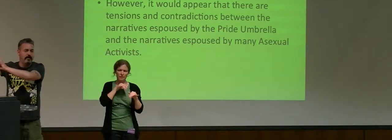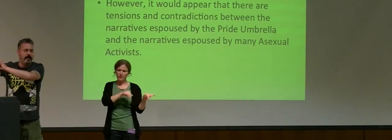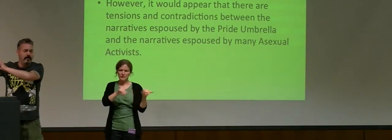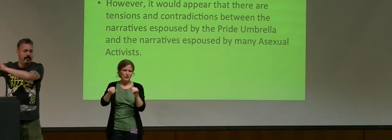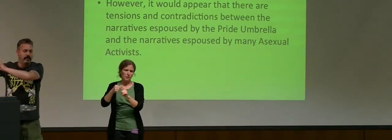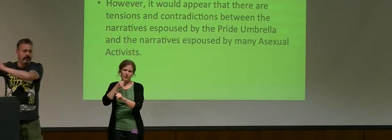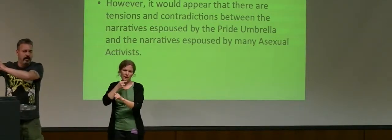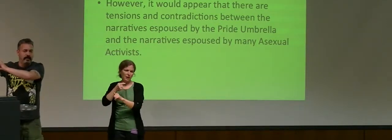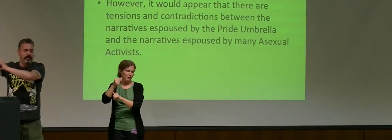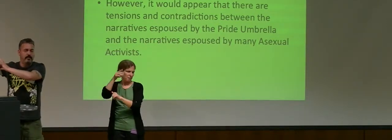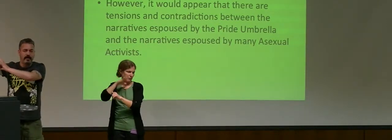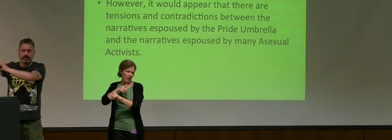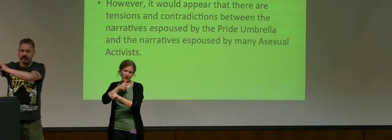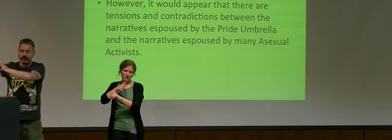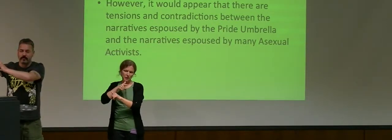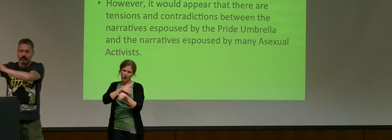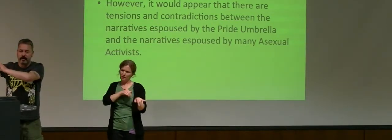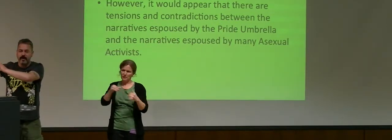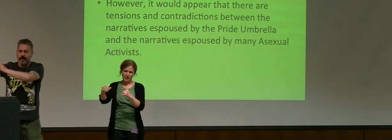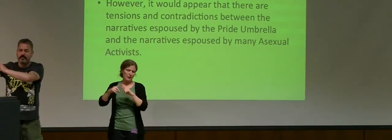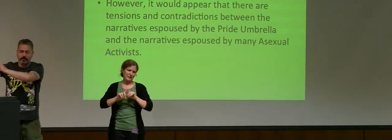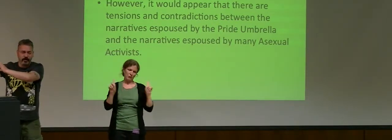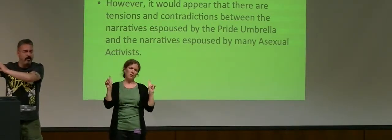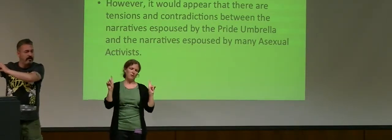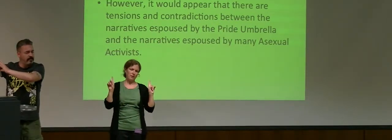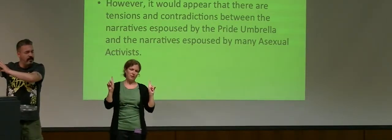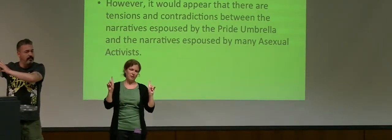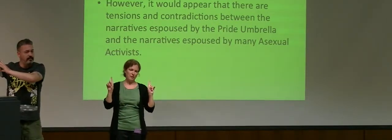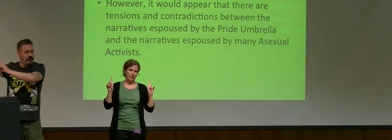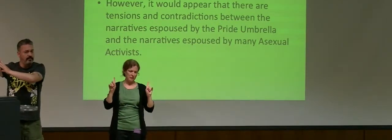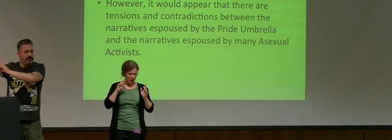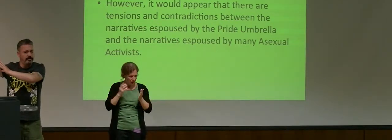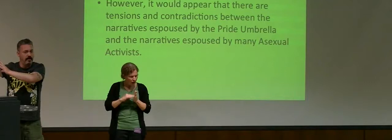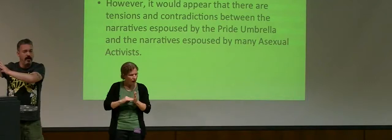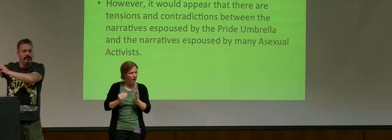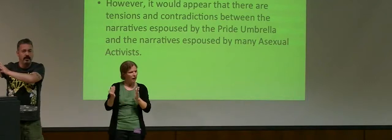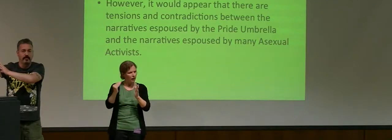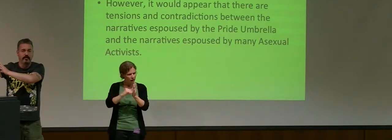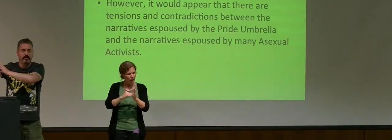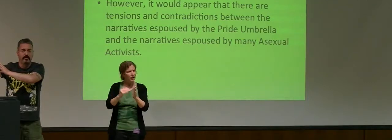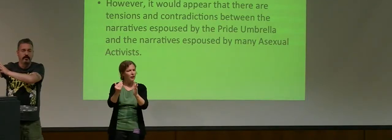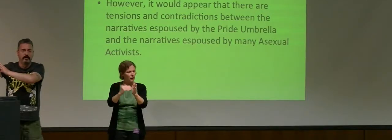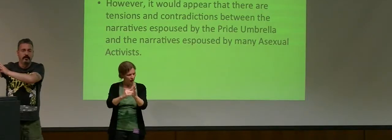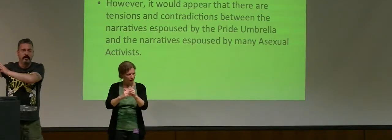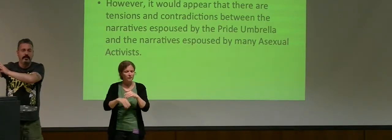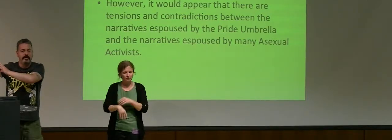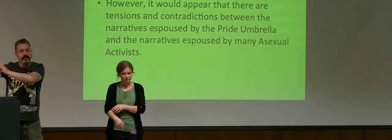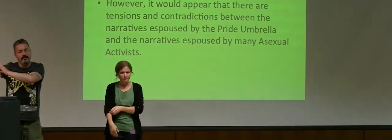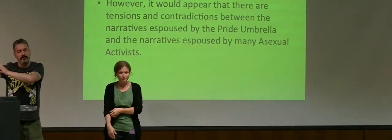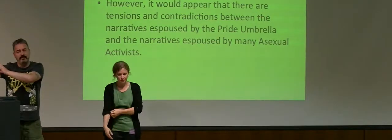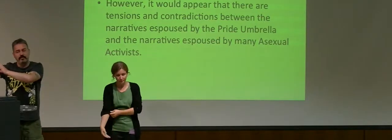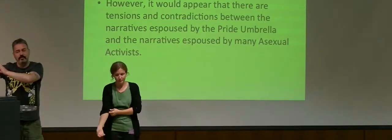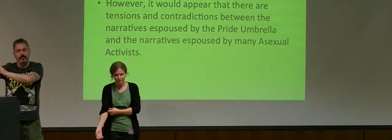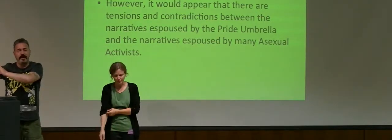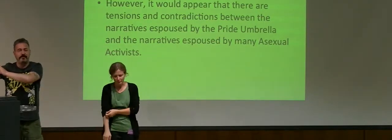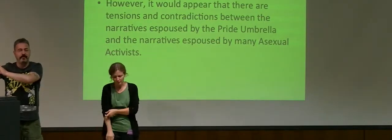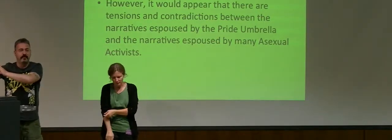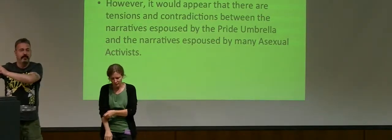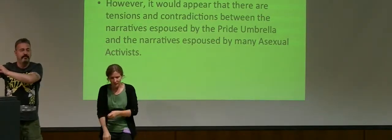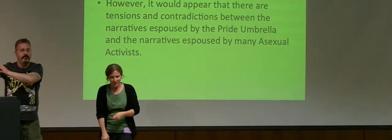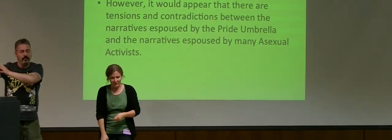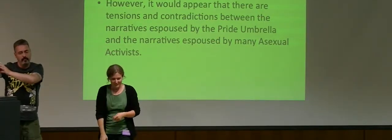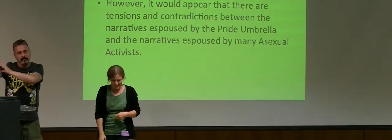happens to gay men and lesbians. And that's a recurring theme in the research that I've done. It leads me to